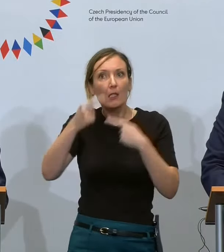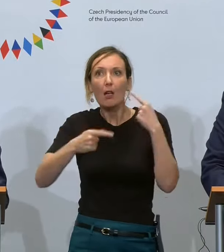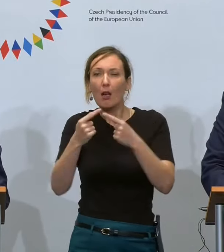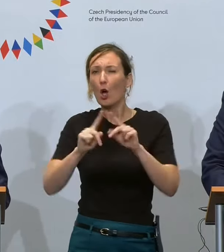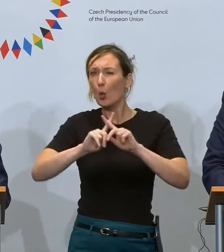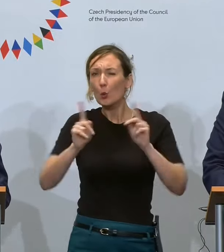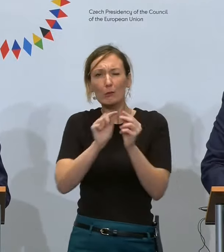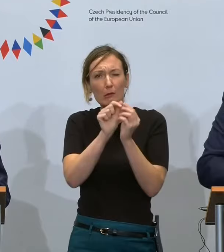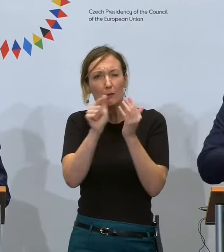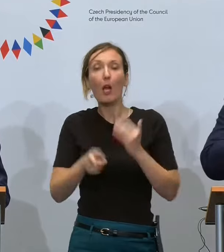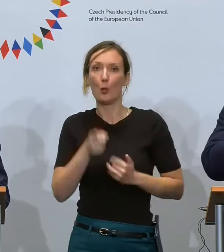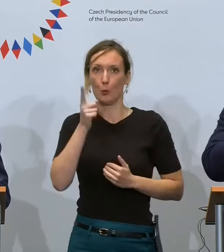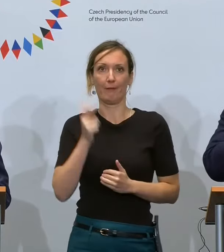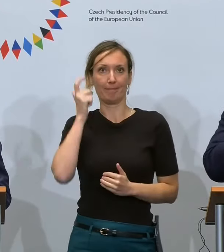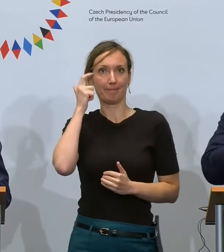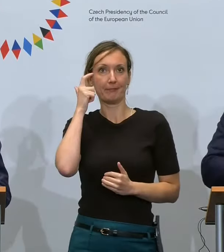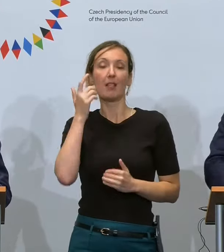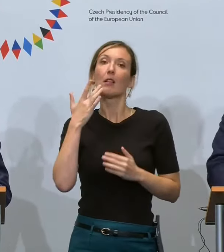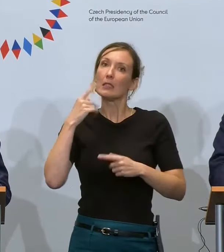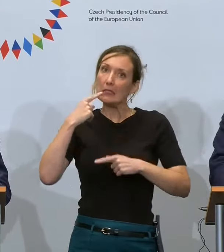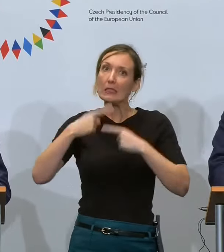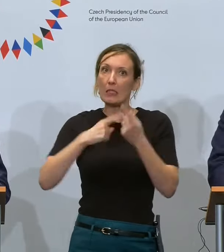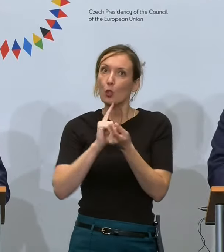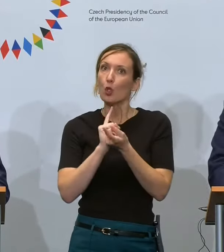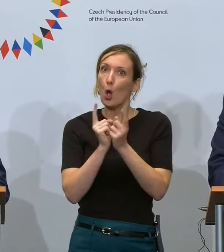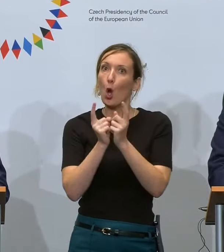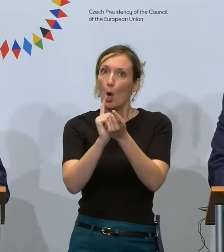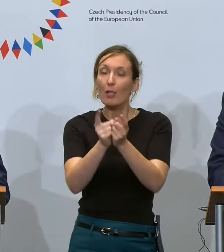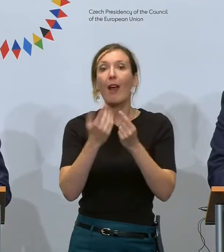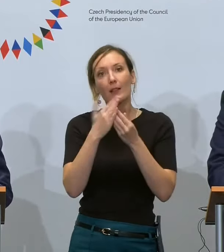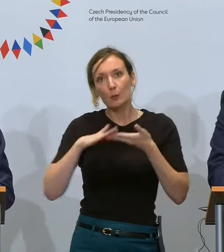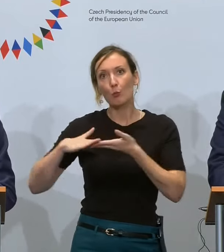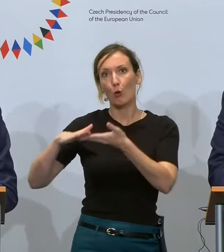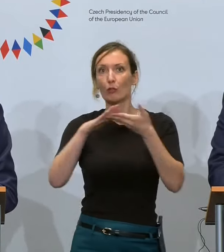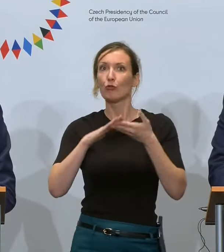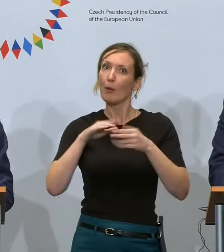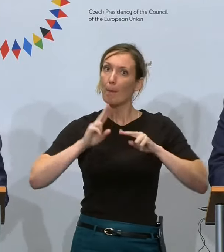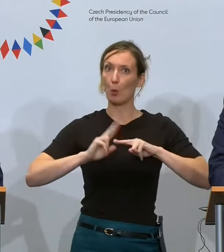coordinating the implementation of this common approach.